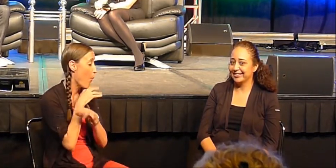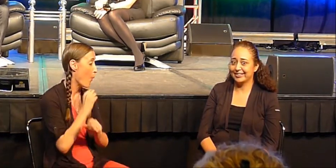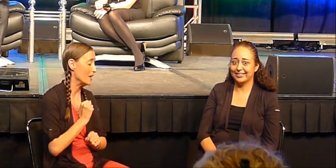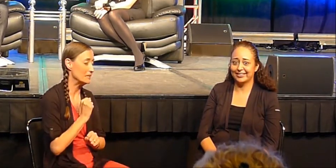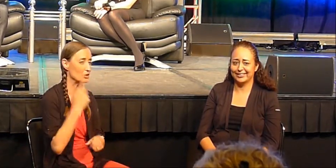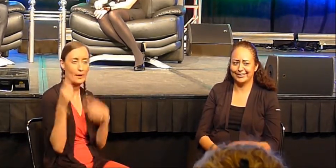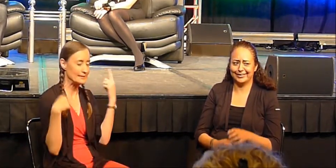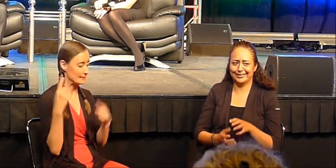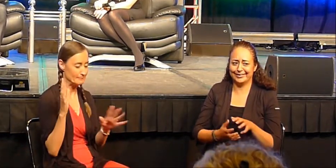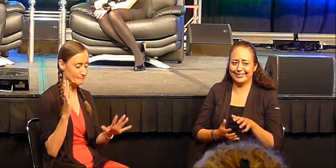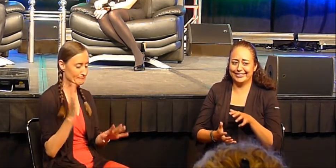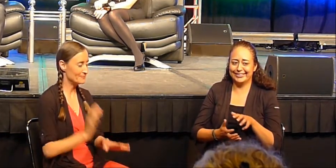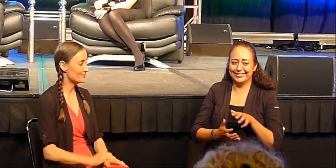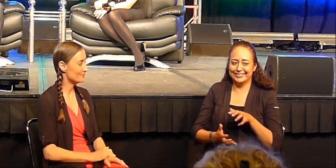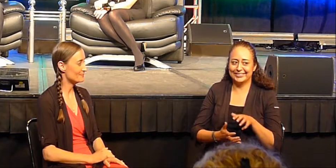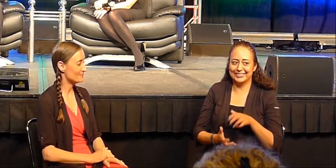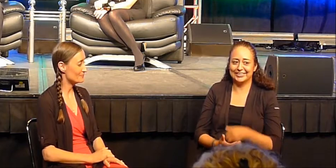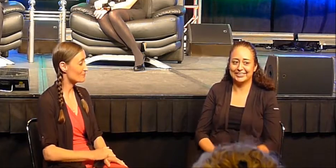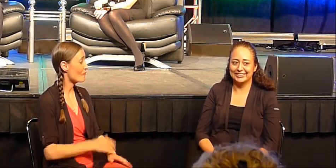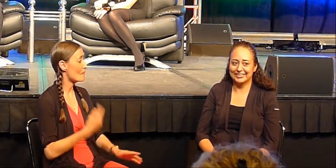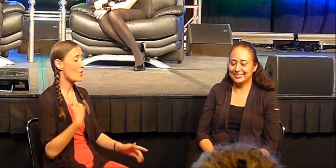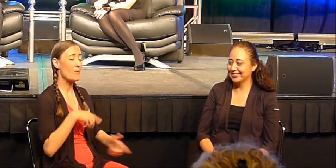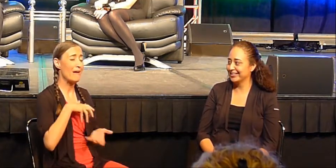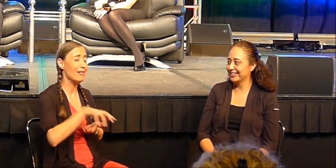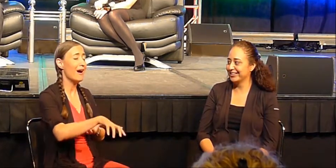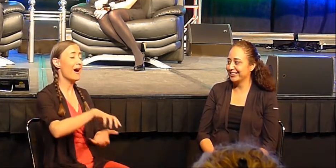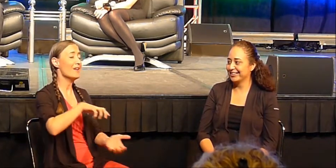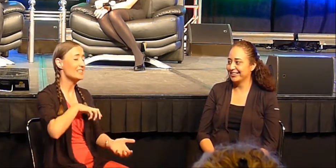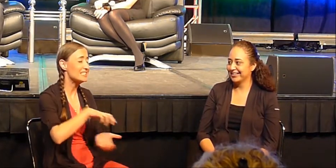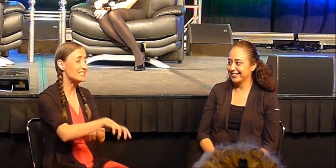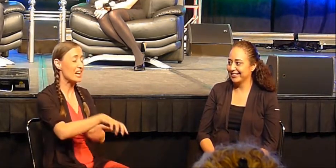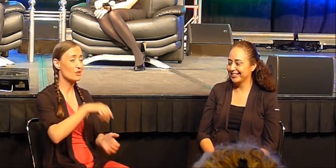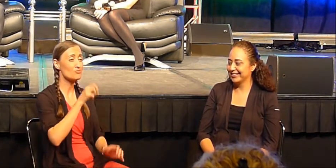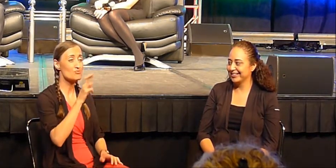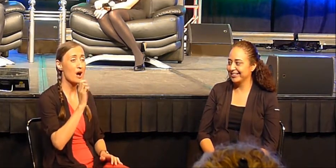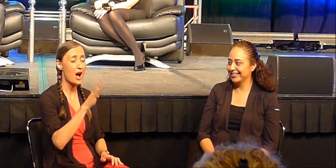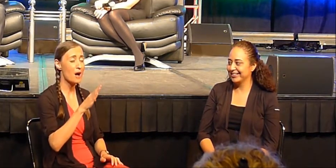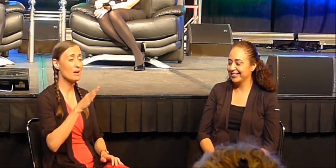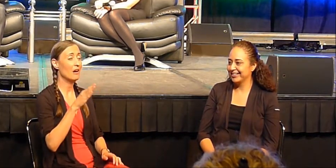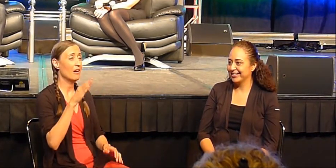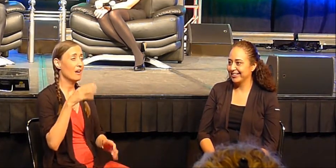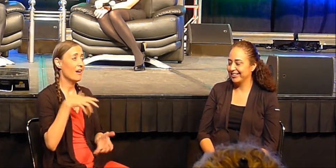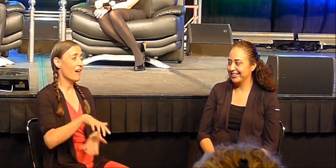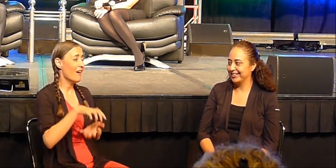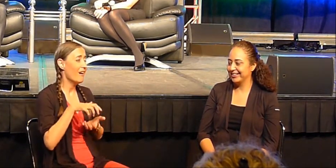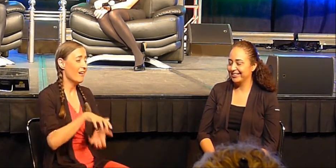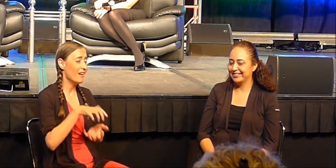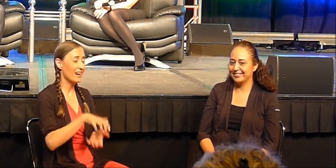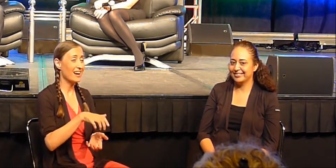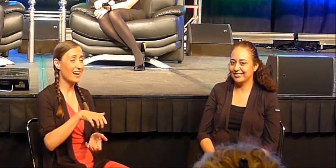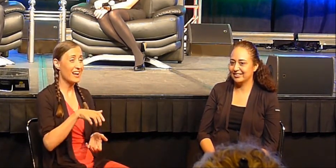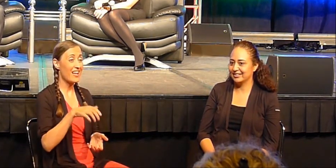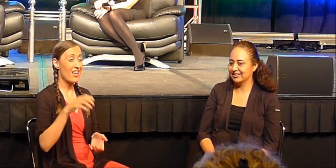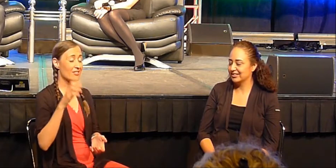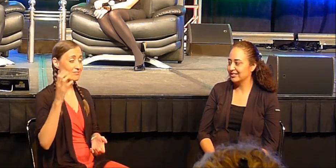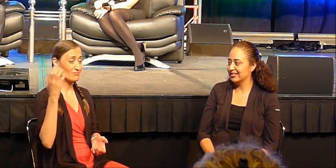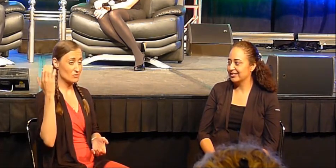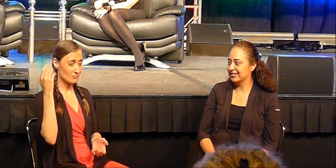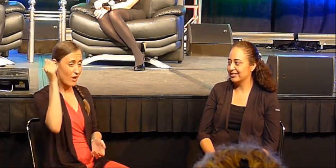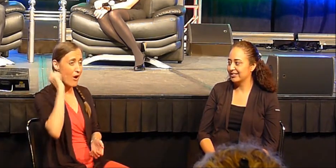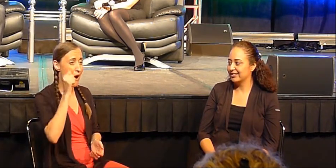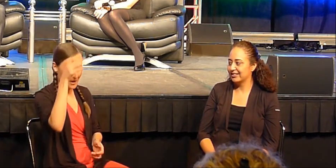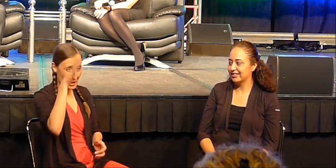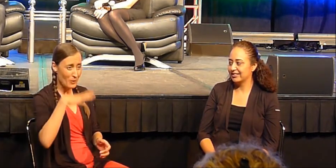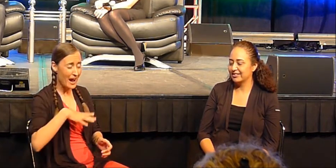Crazy, crazy. So we're laughing hysterically, right? Rob Reiner is laughing so hard, the sound guy banishes him from the